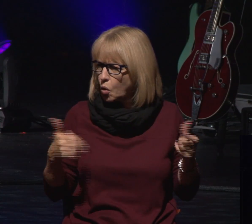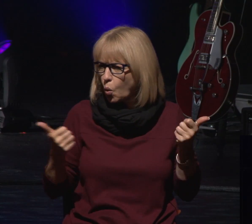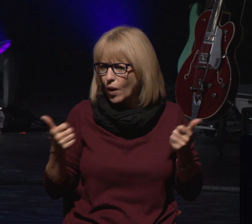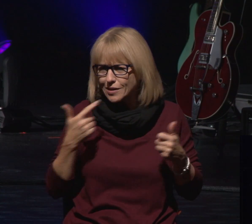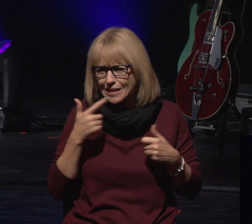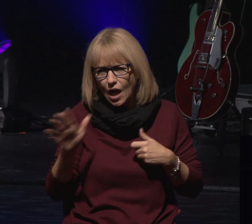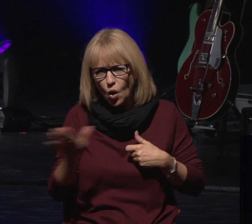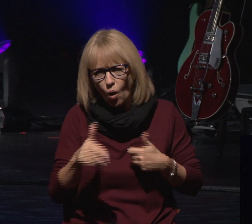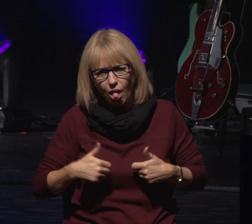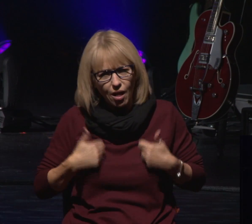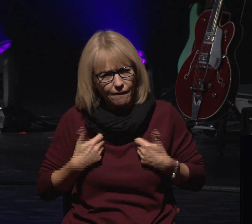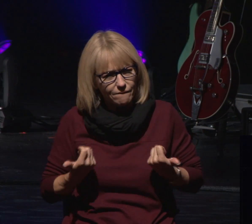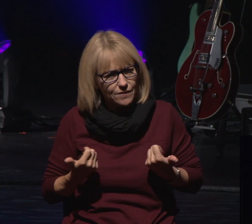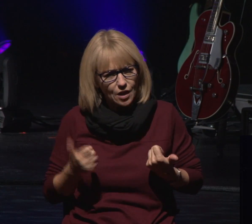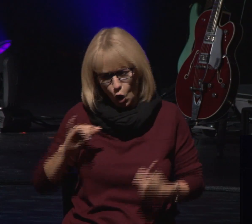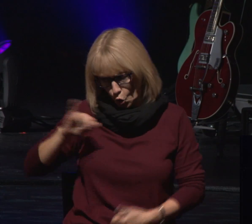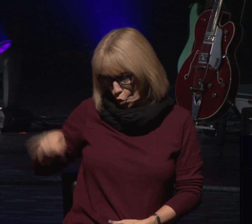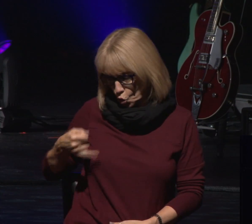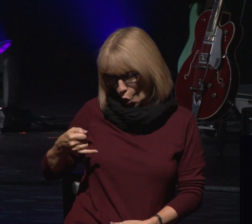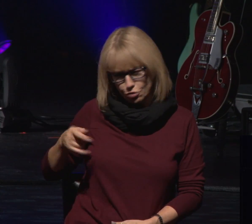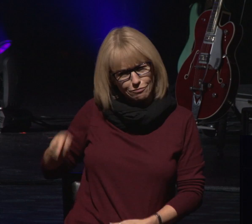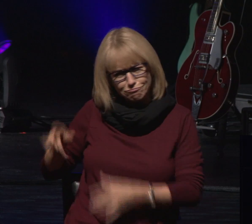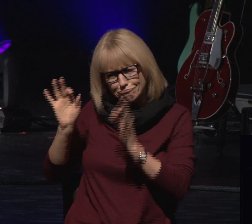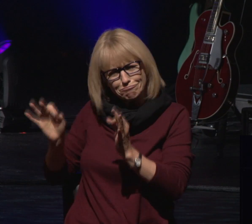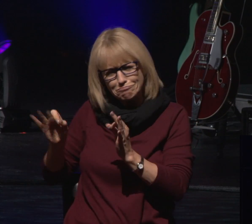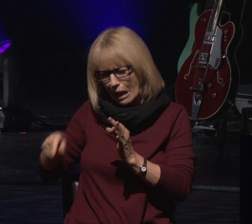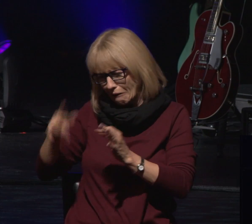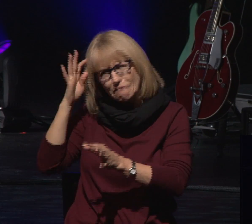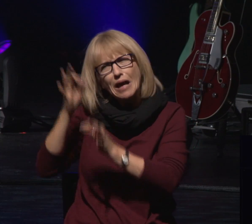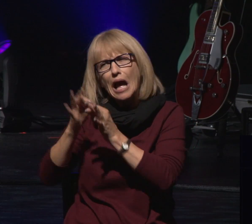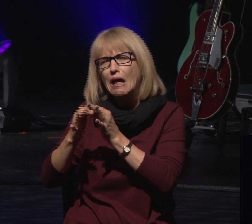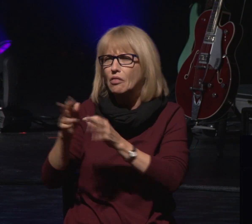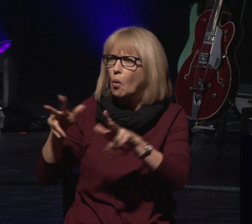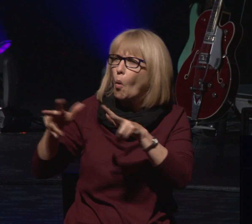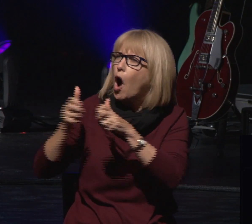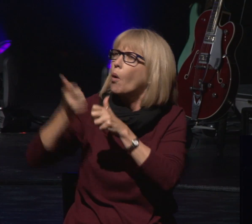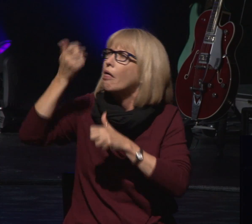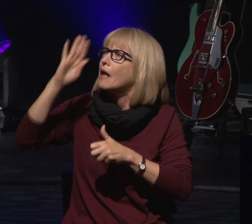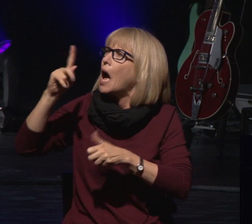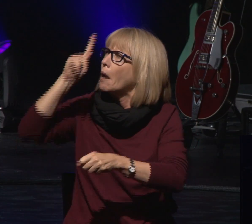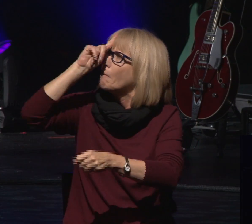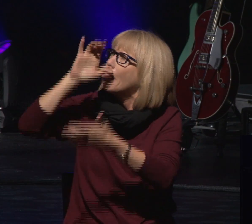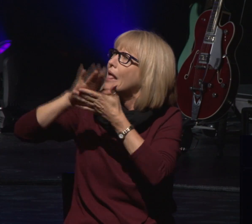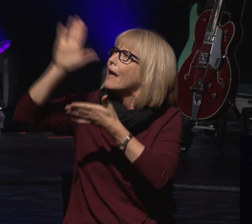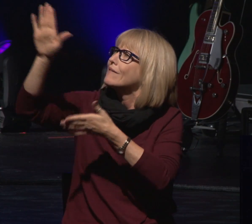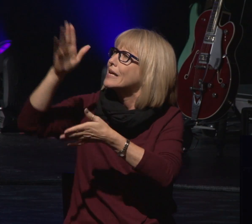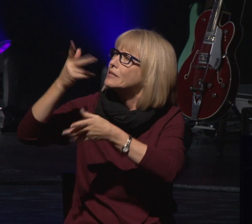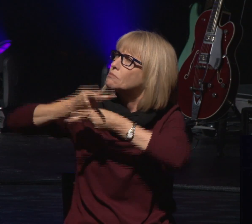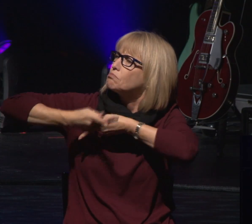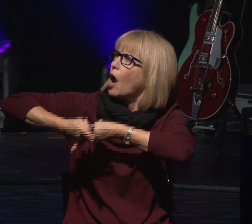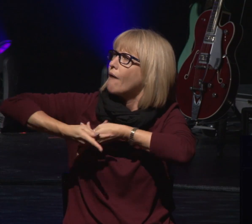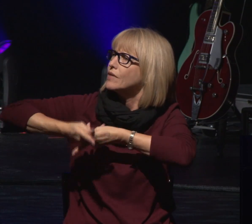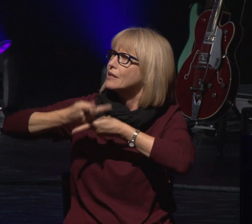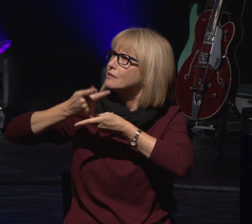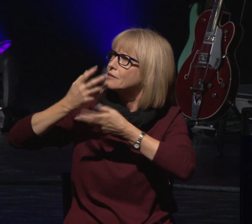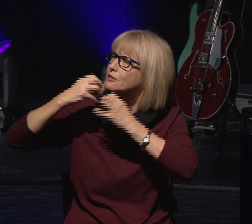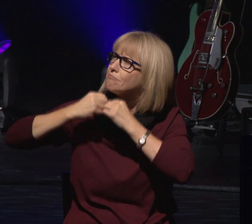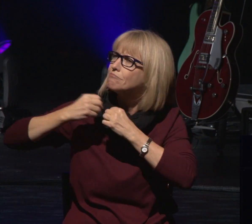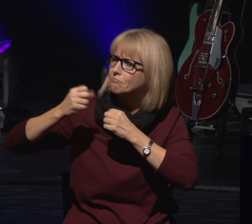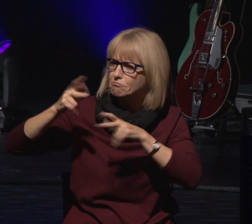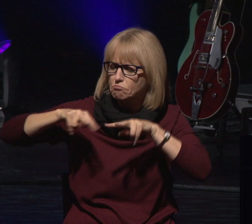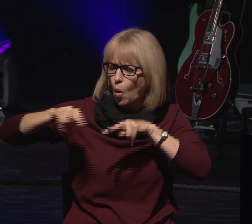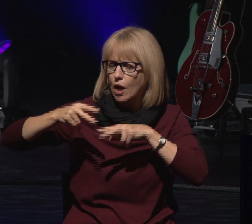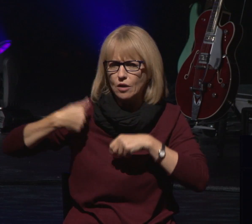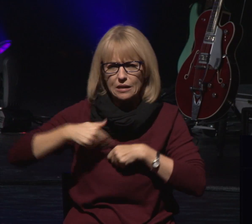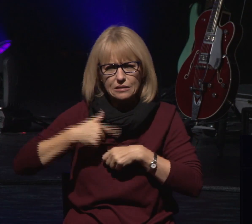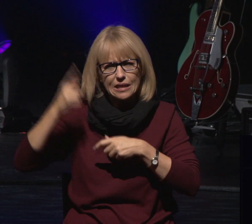forgive those who did wrong against him. He was able to trust in God. He believed in the providence of God. And we can cope with the disappointments that come in